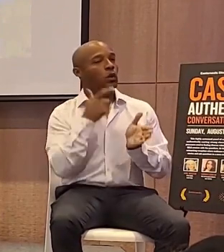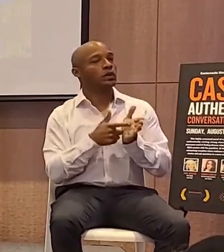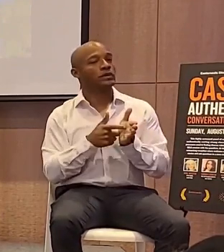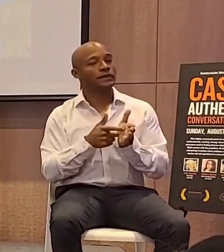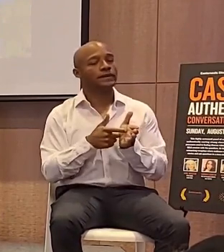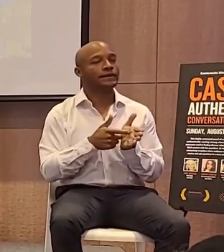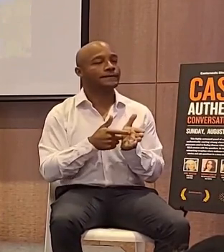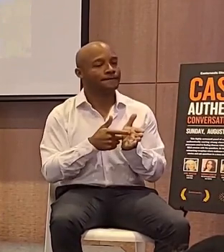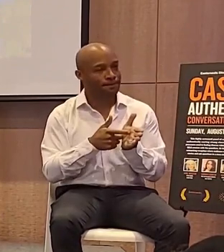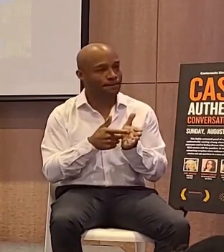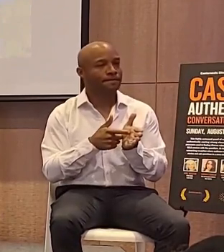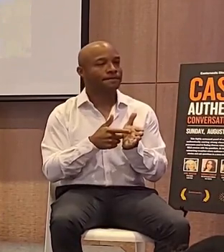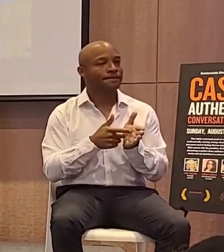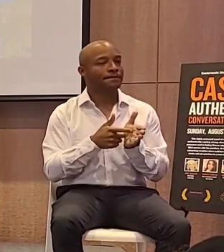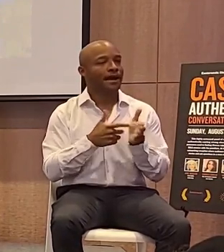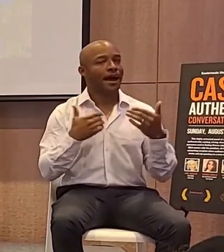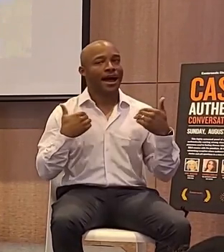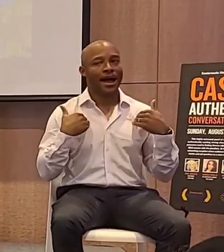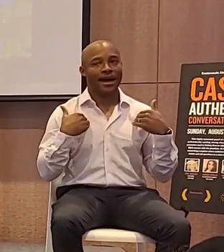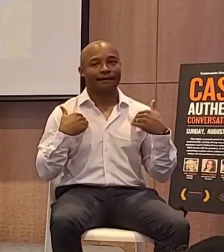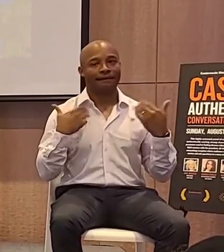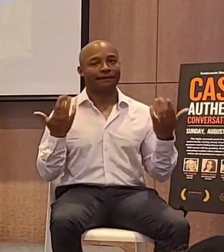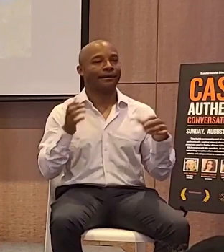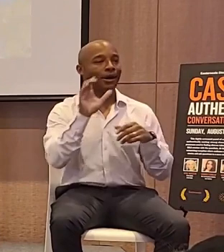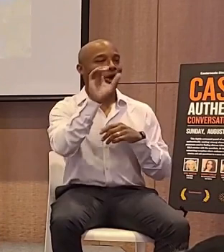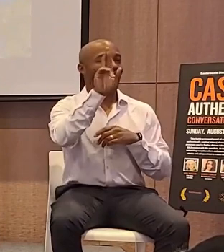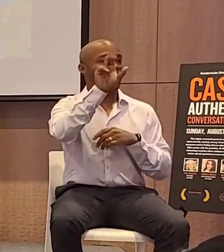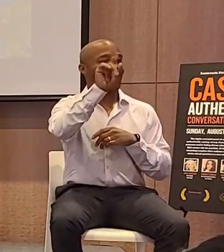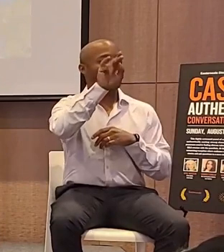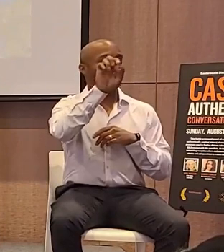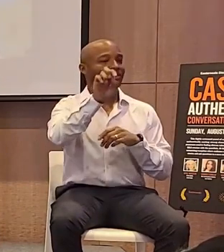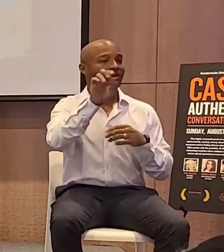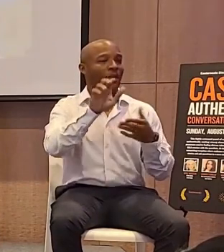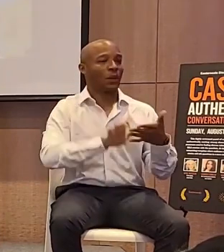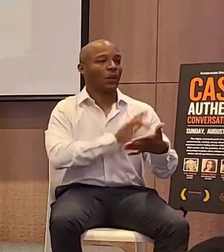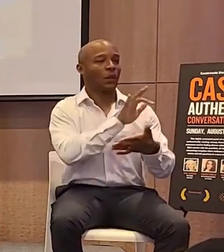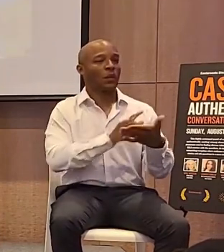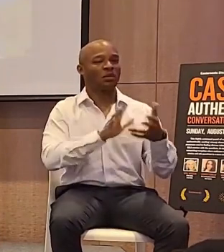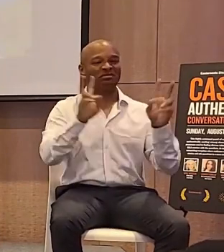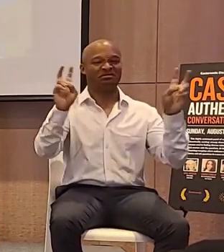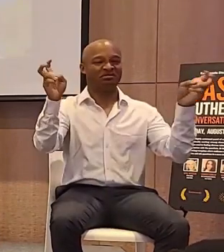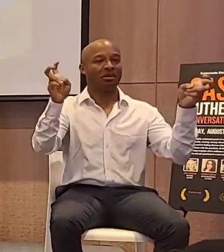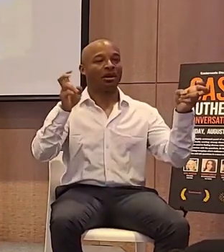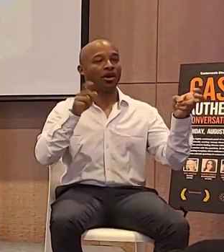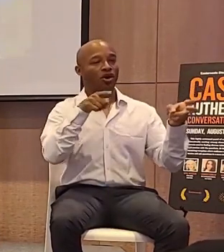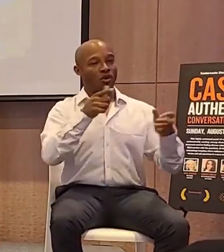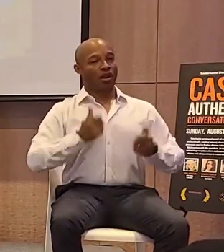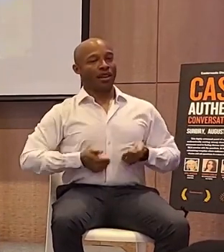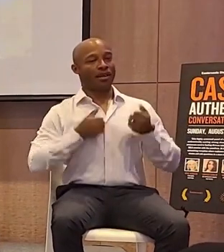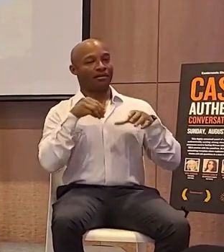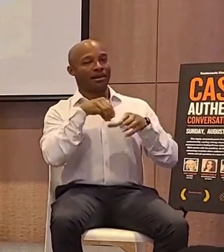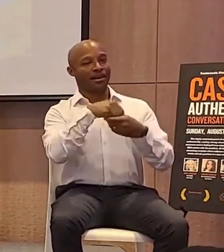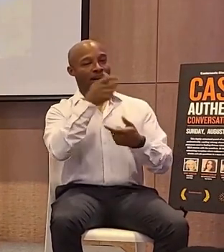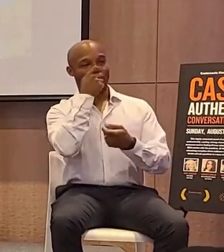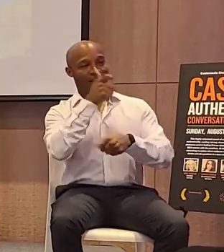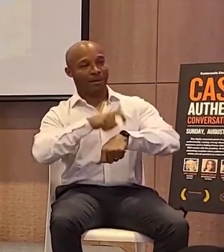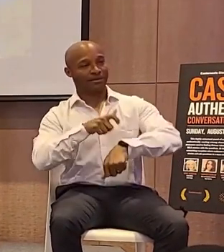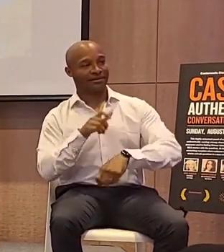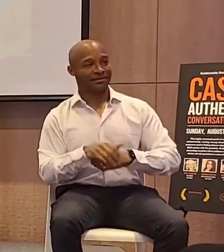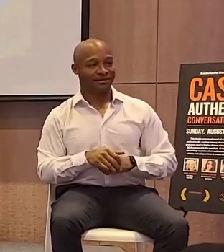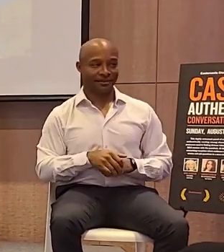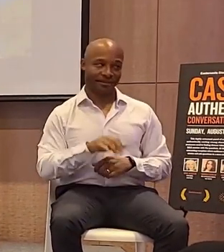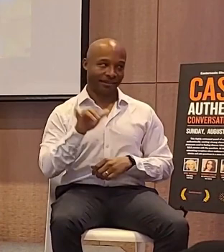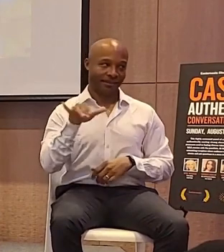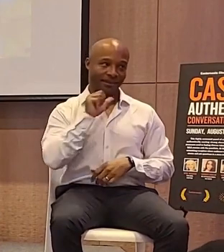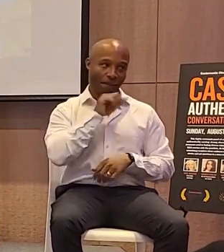supposed curse, may you live in interesting times. And I think we all understand why that's a curse and not anything